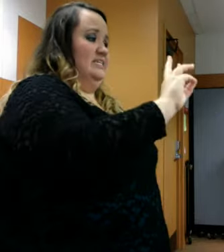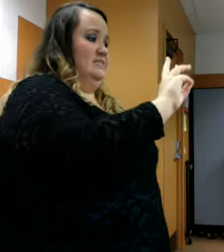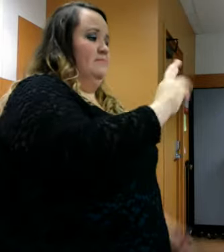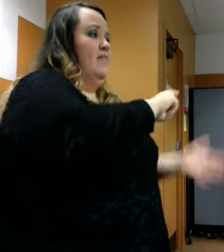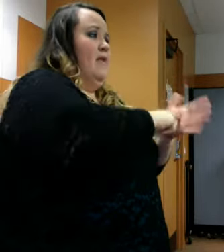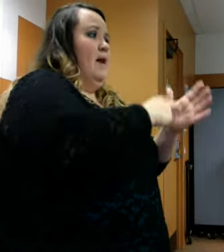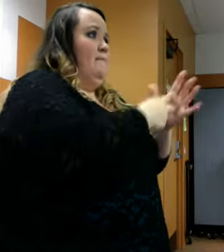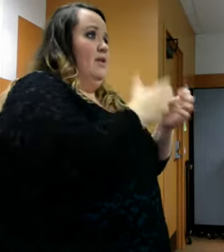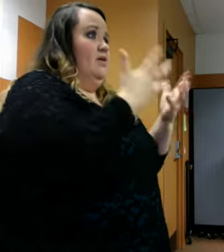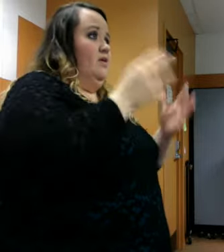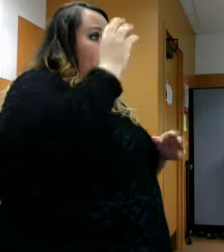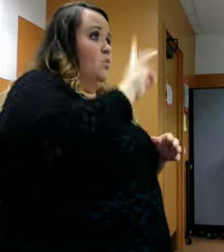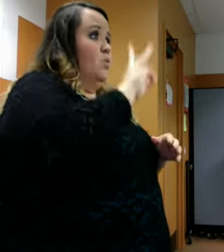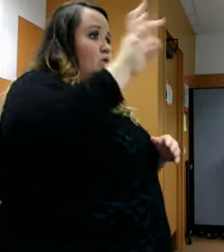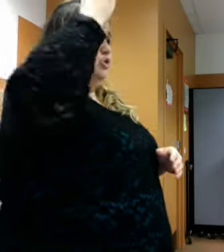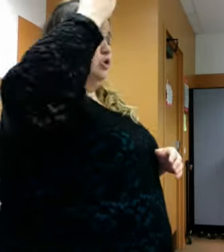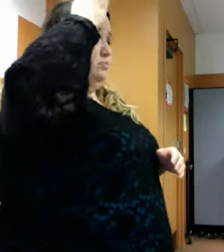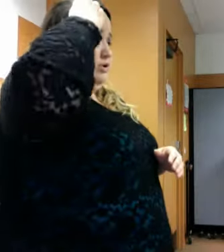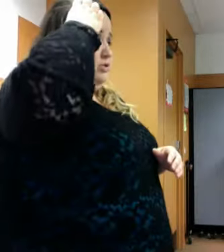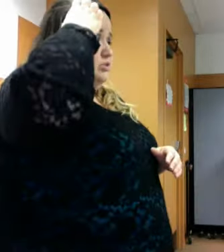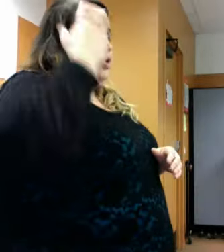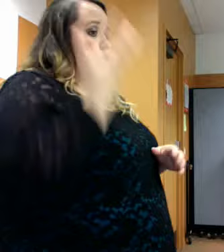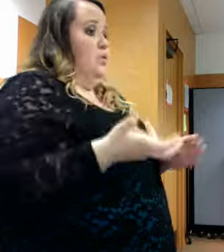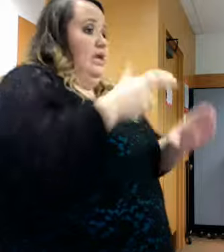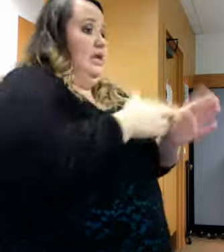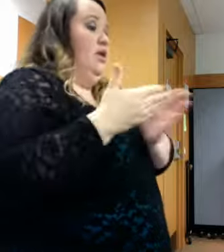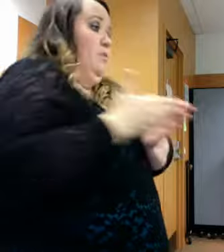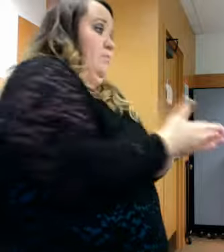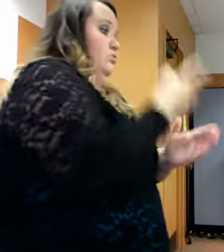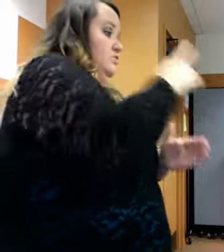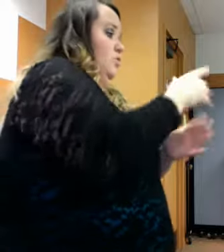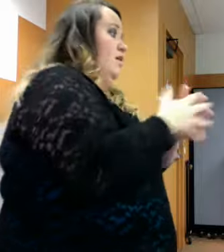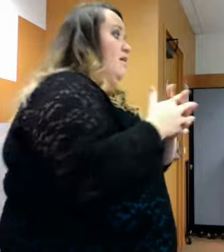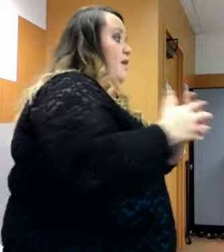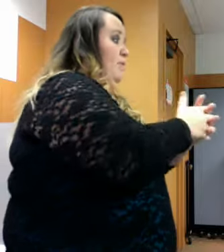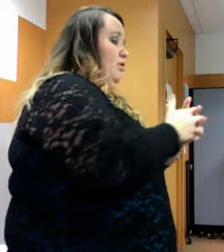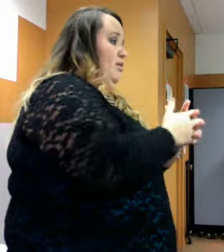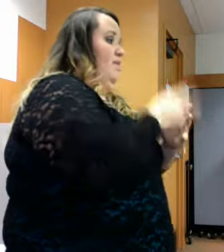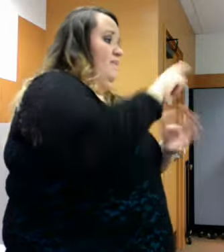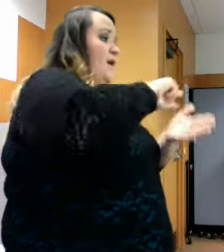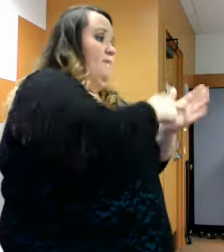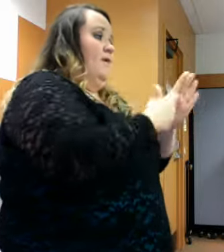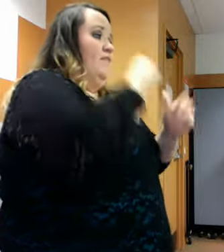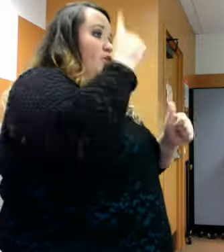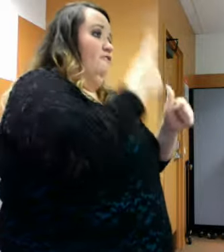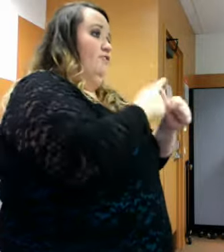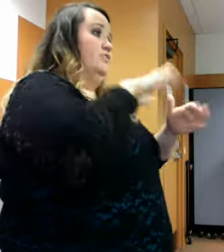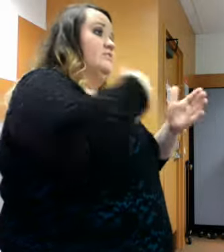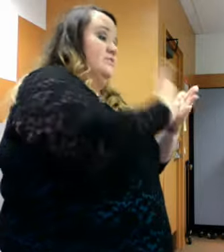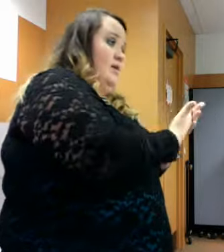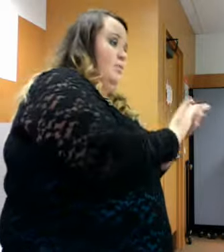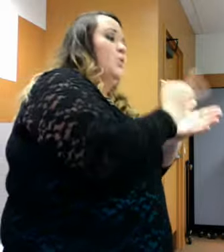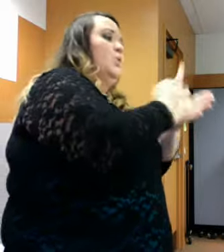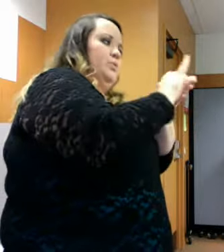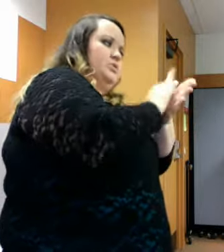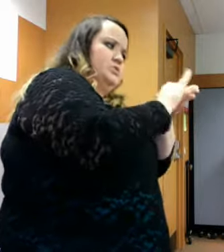across the Atlantic, and their first stop often was New York. So who designed her, who built her? Tell me some of that kind of stuff. Sure.